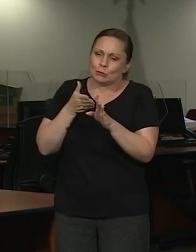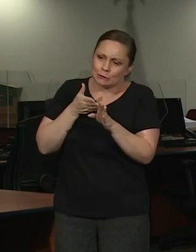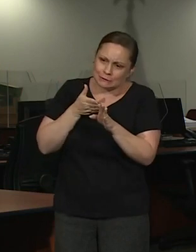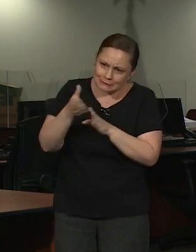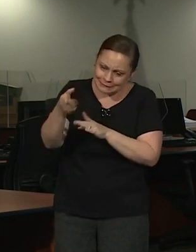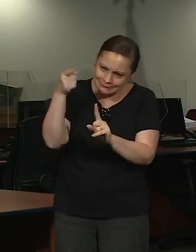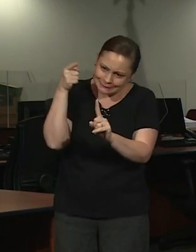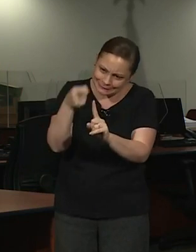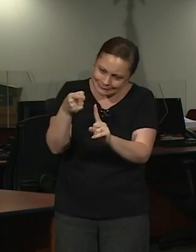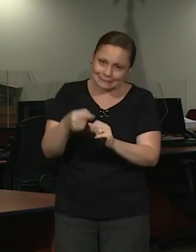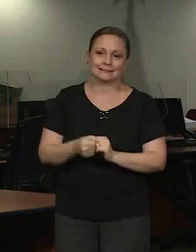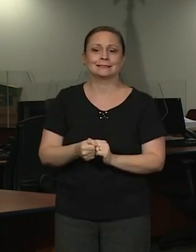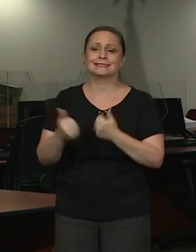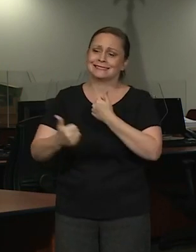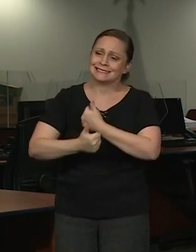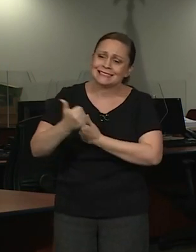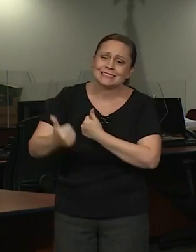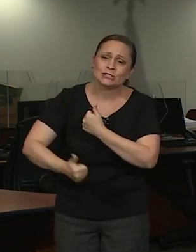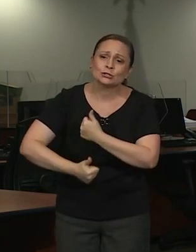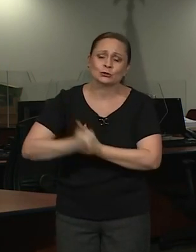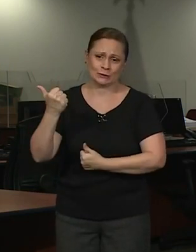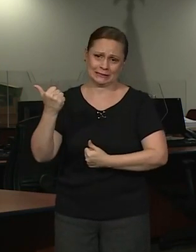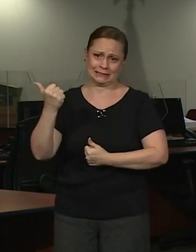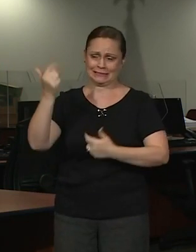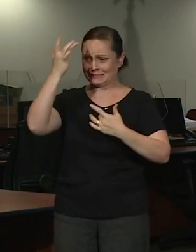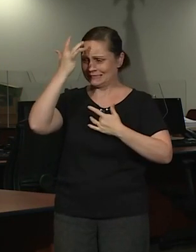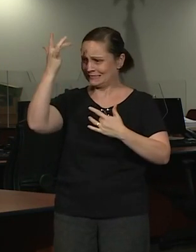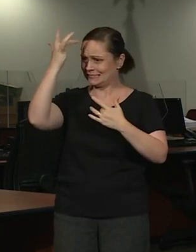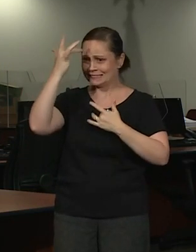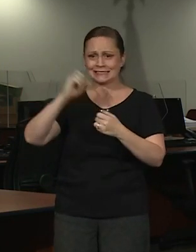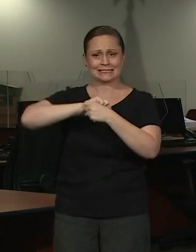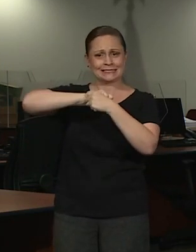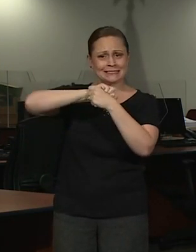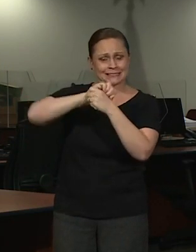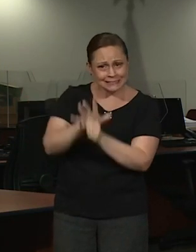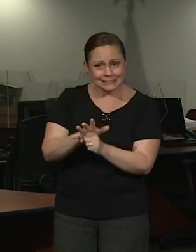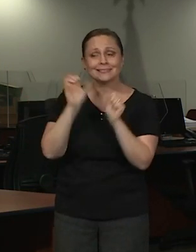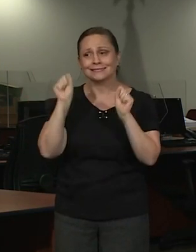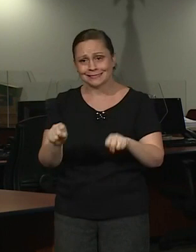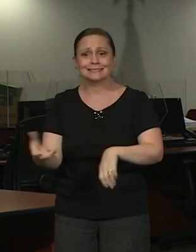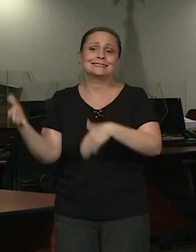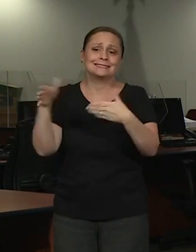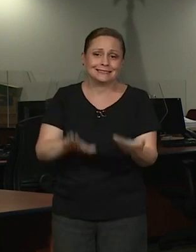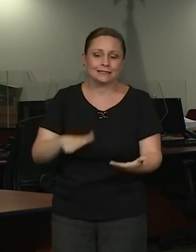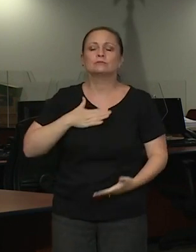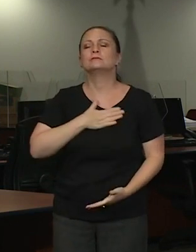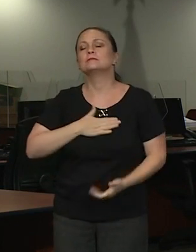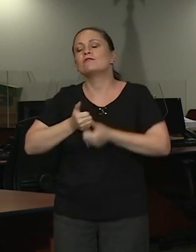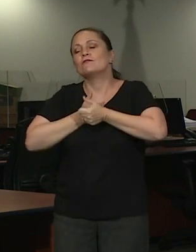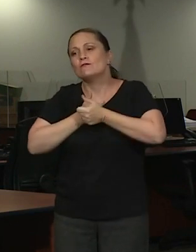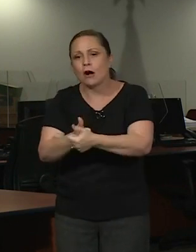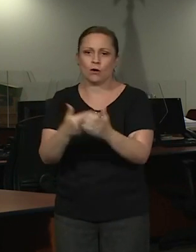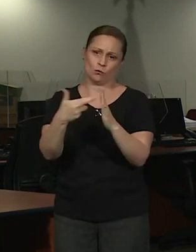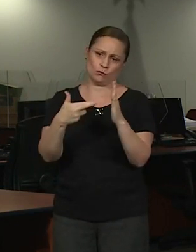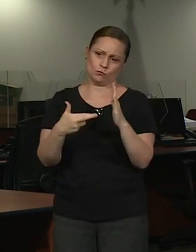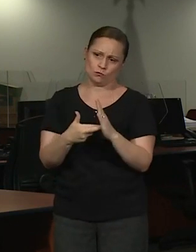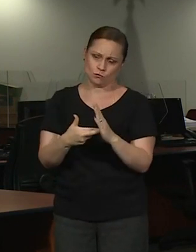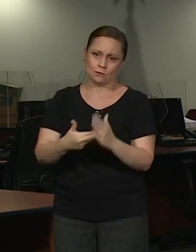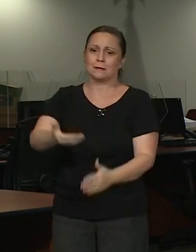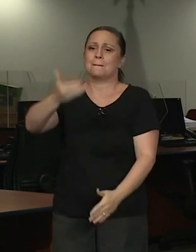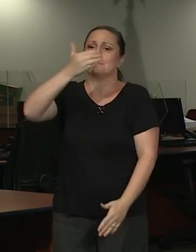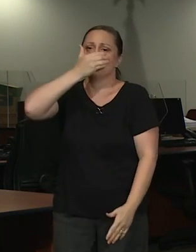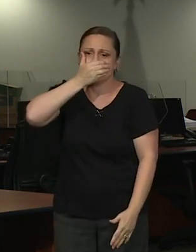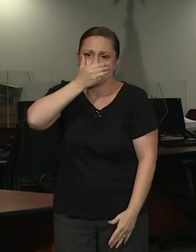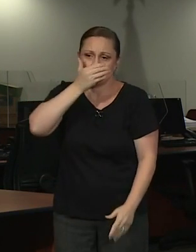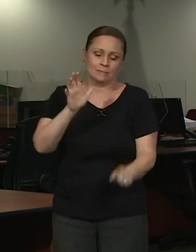dangerous, deadly disease. You've got to follow the rules. Wear your mask. Keep that distance from